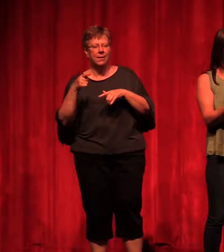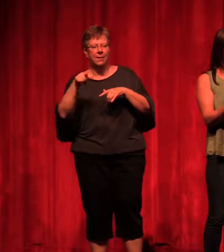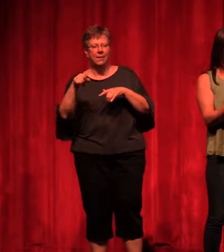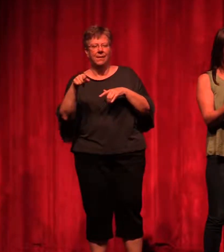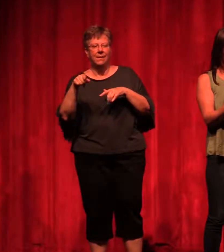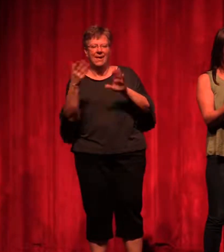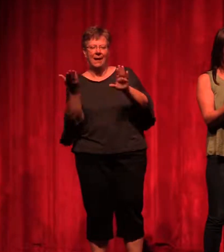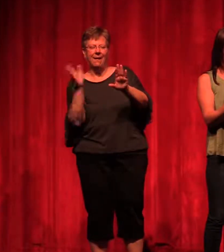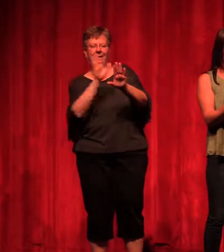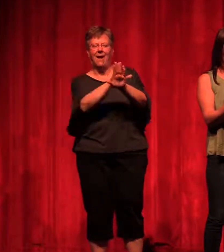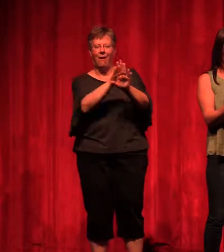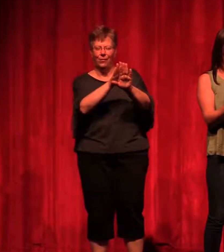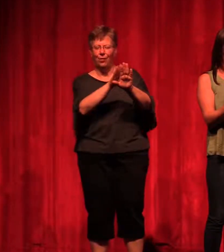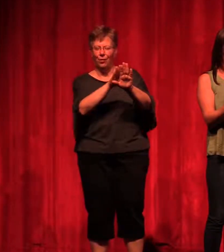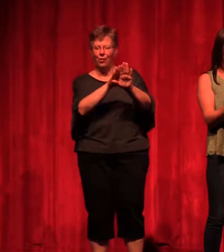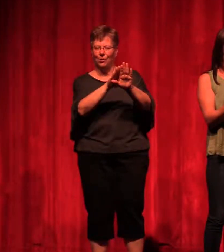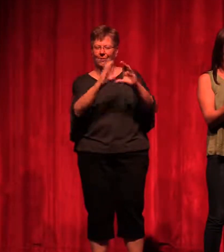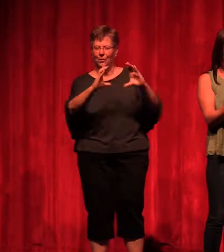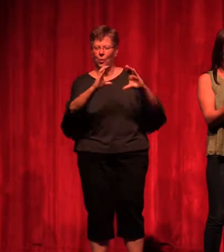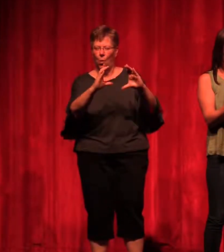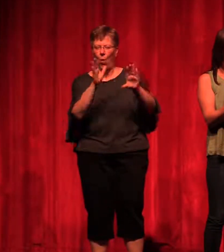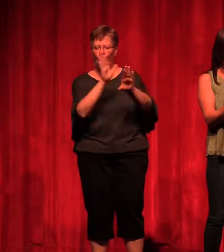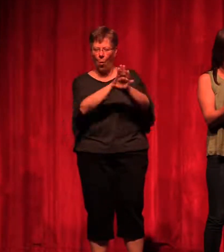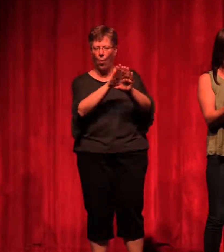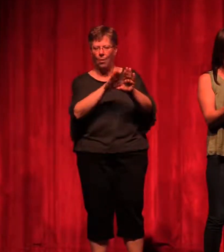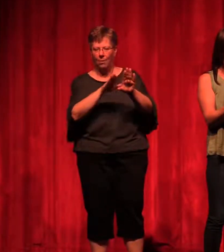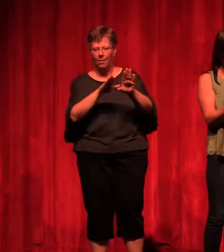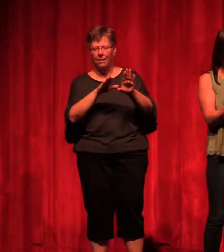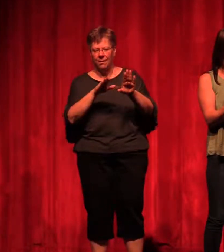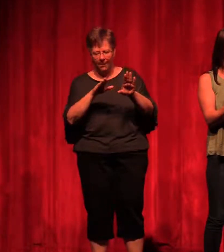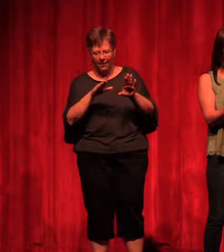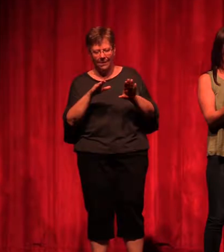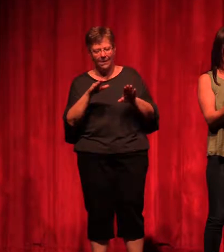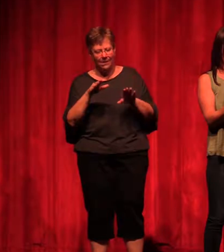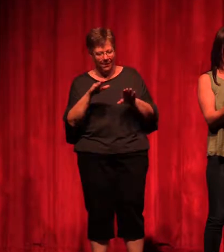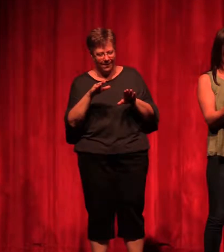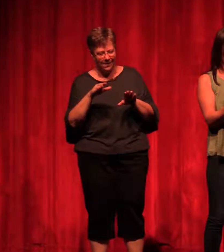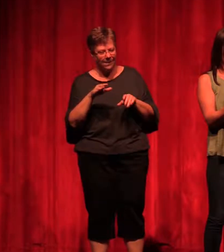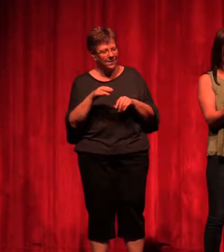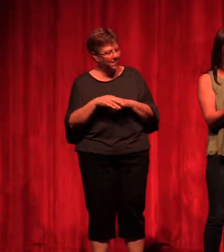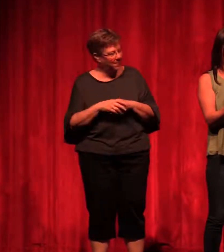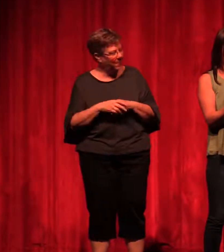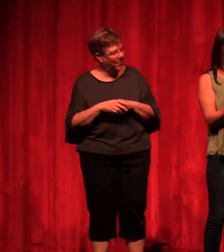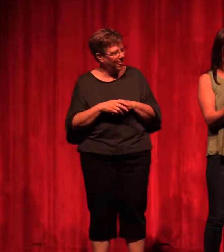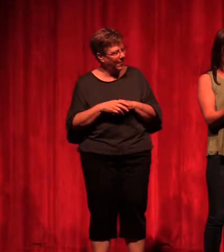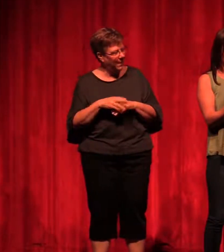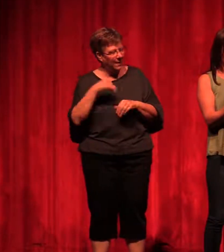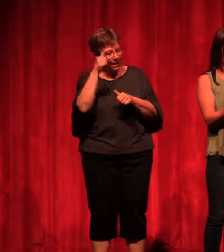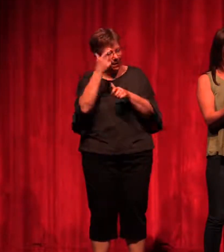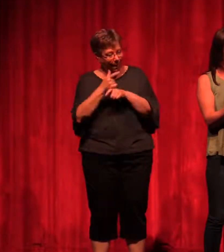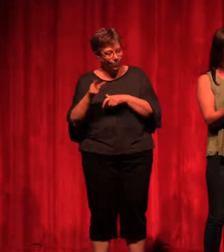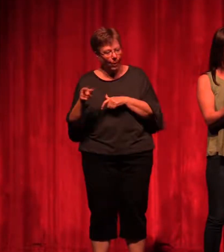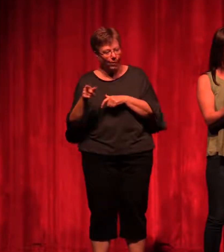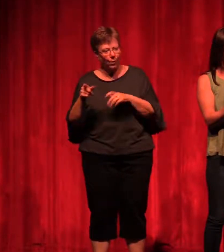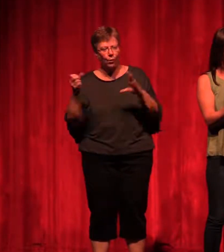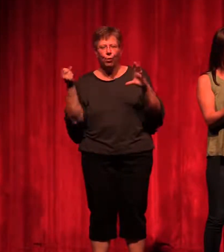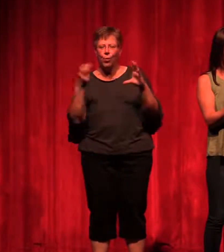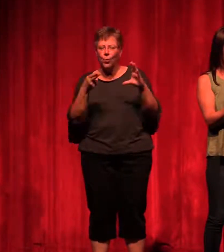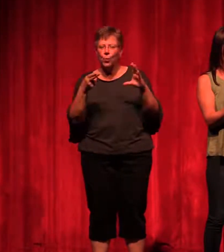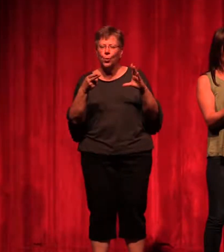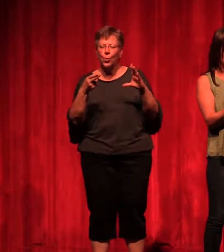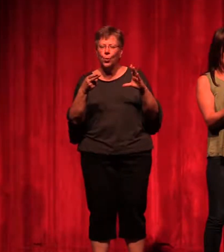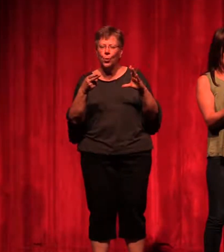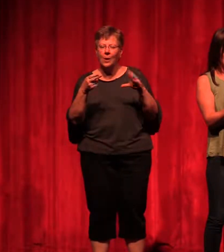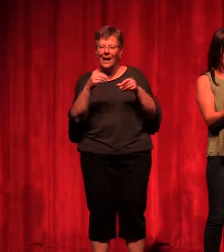of plywood, was an attraction to the 2 little boys, and it wasn't long until we pried it up. My brother threw a stuffed